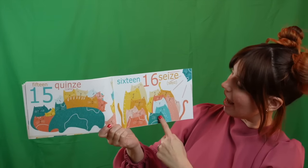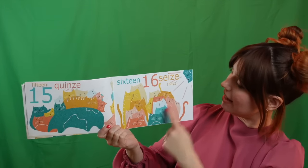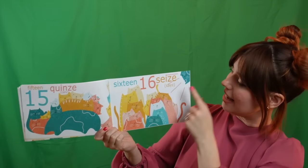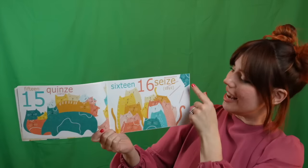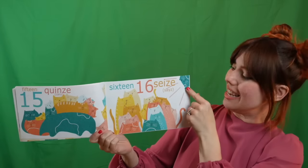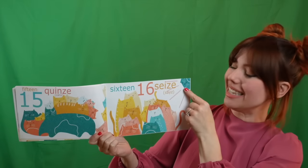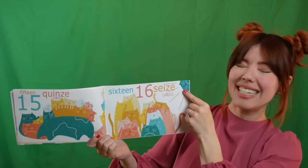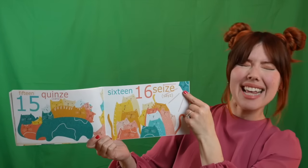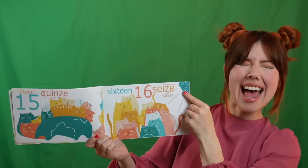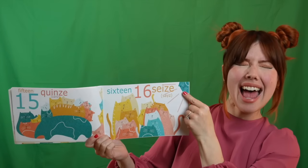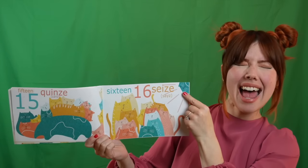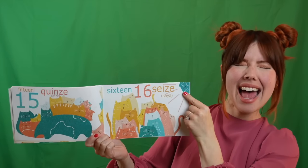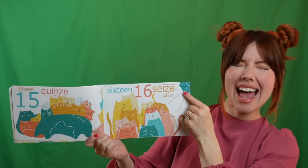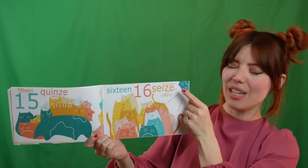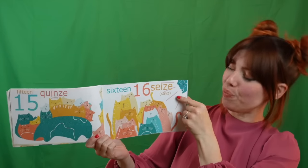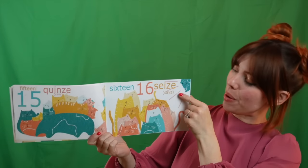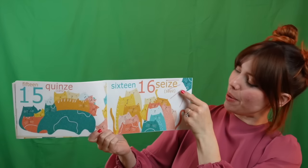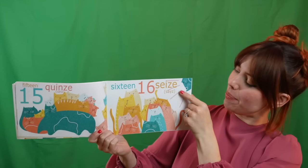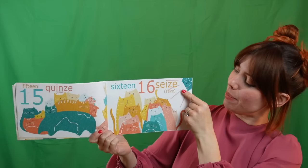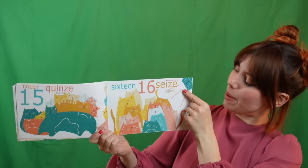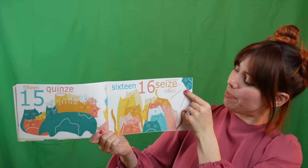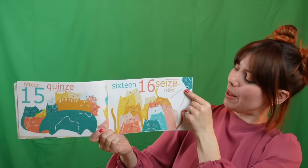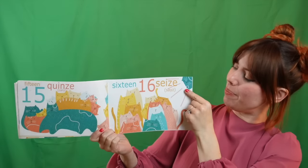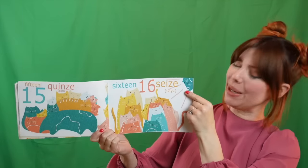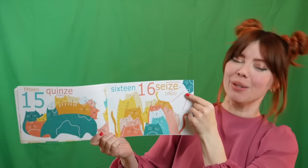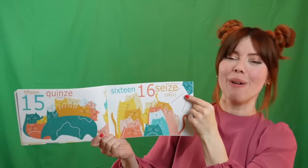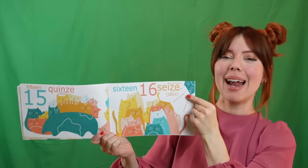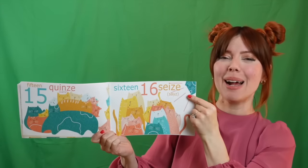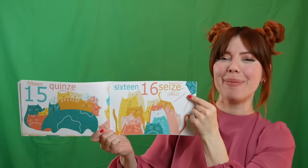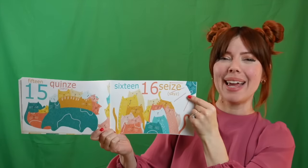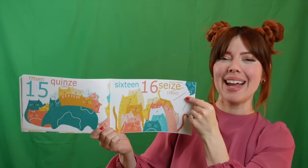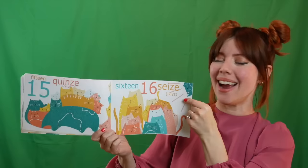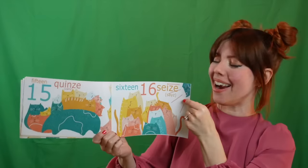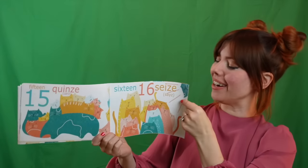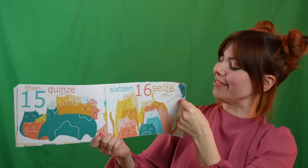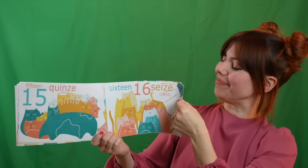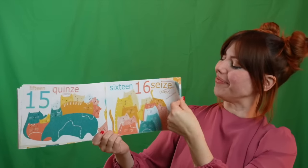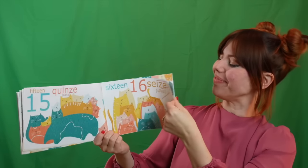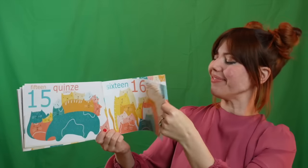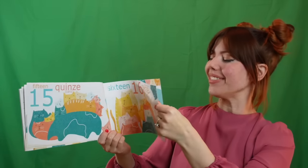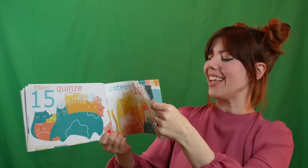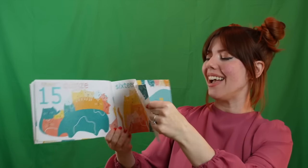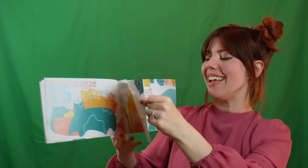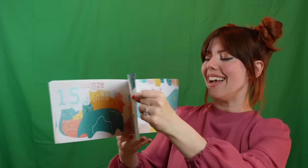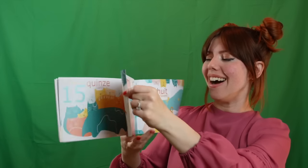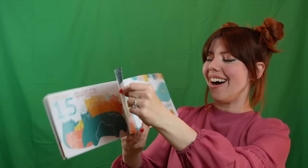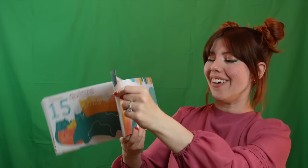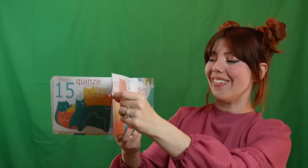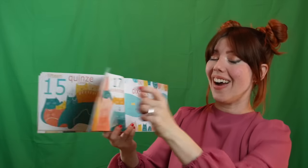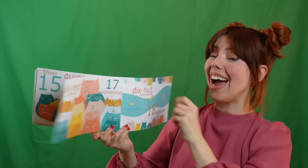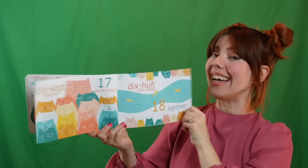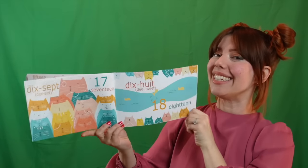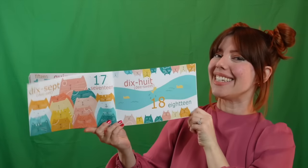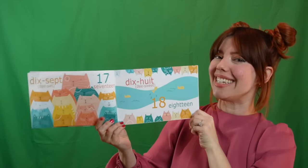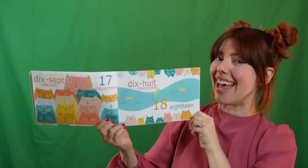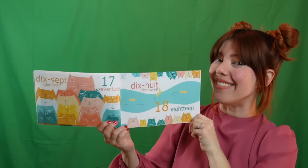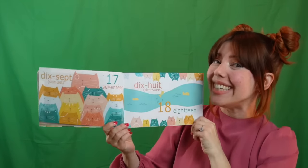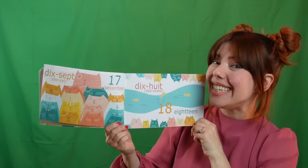quinze, seize. Beep, beep, beep, beep, beep. He's right up here. All right.